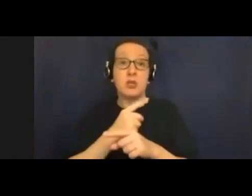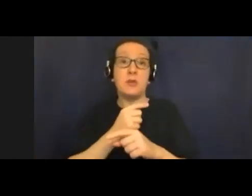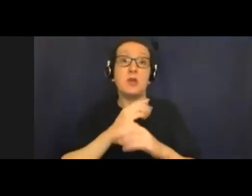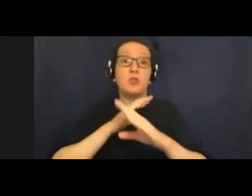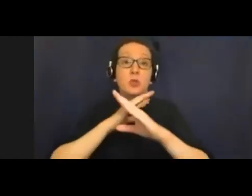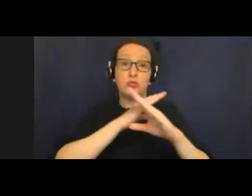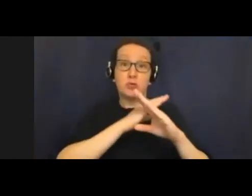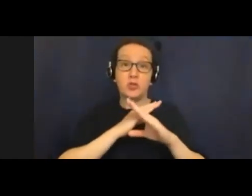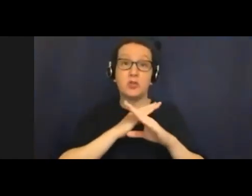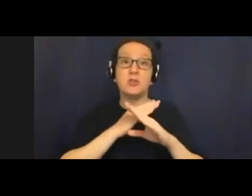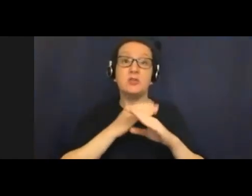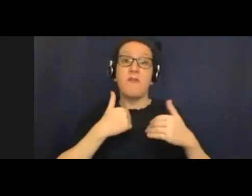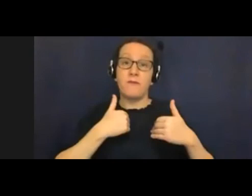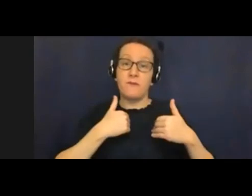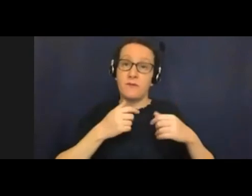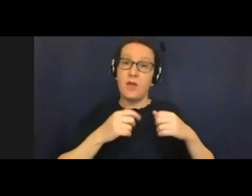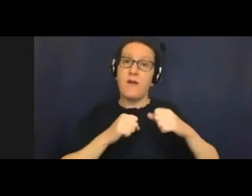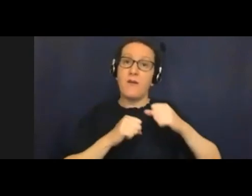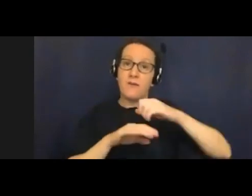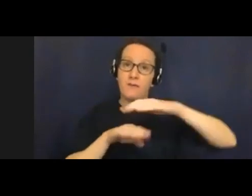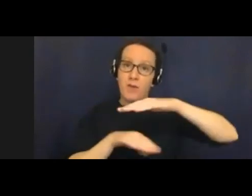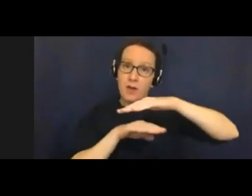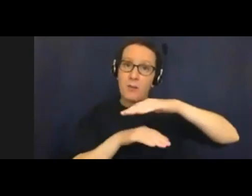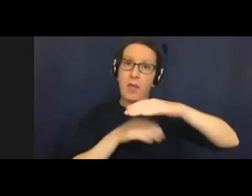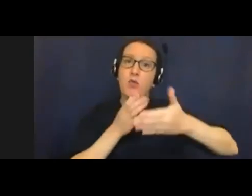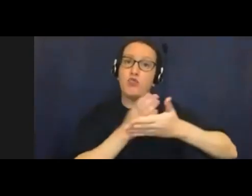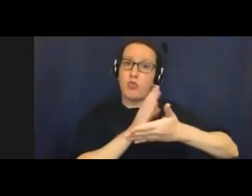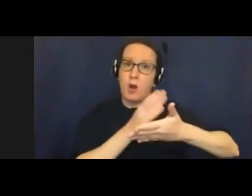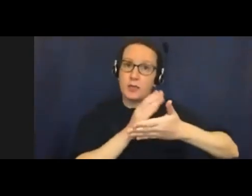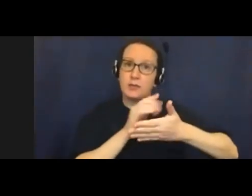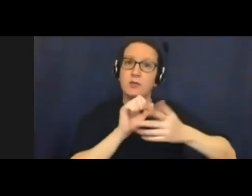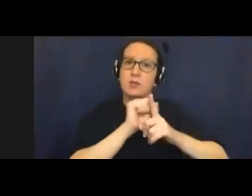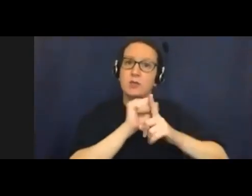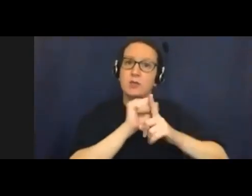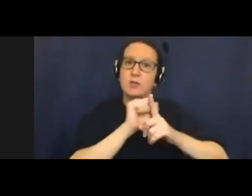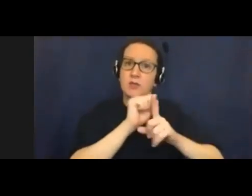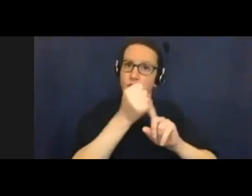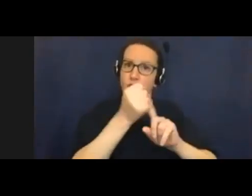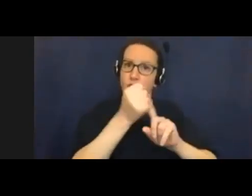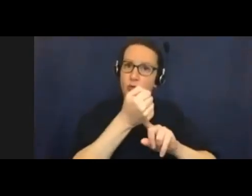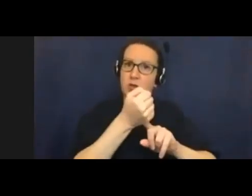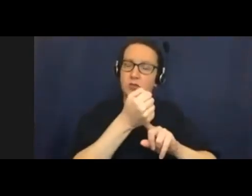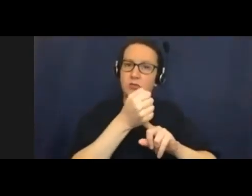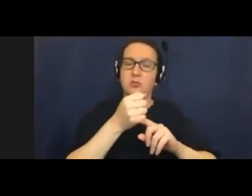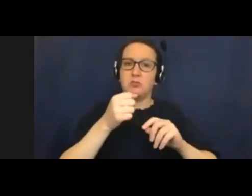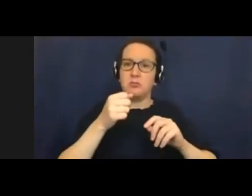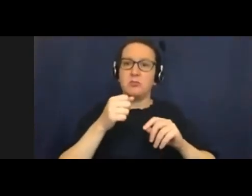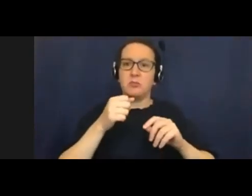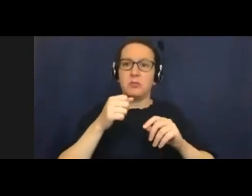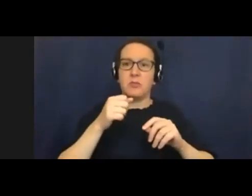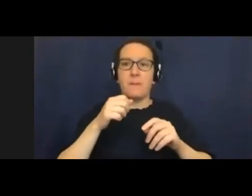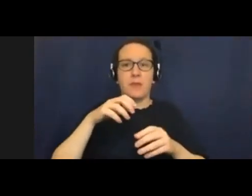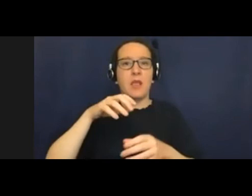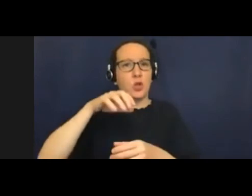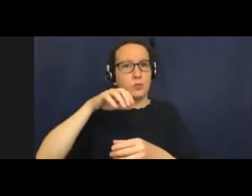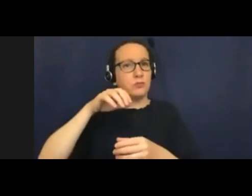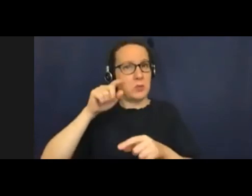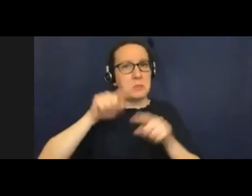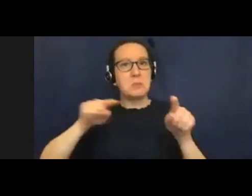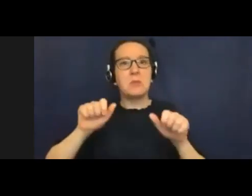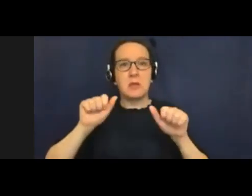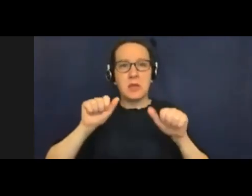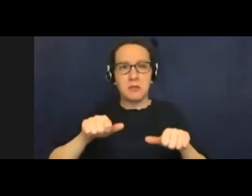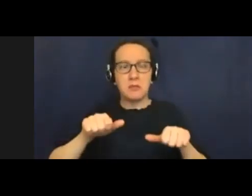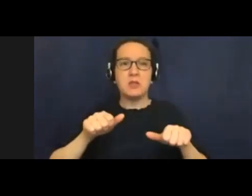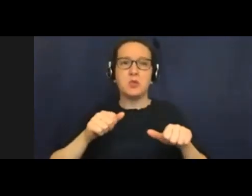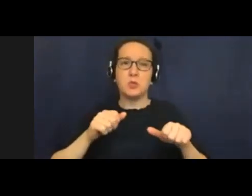fundamental rights, to the situation of different categories of citizens, including citizens with disabilities.